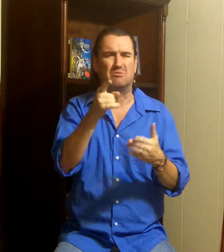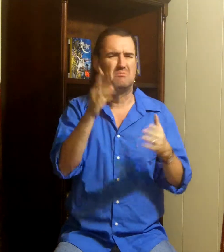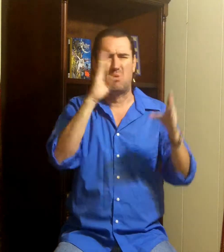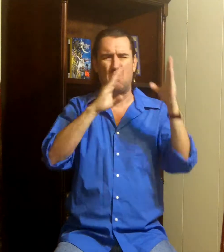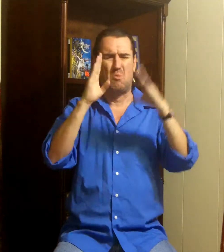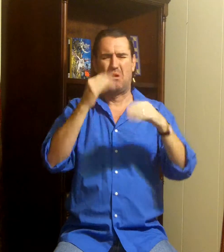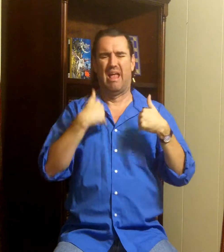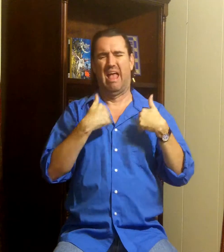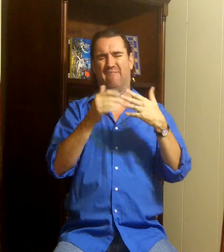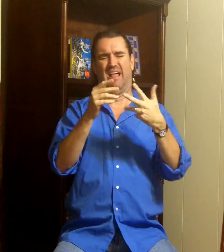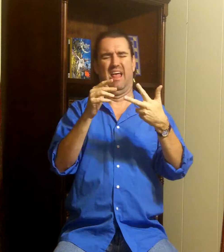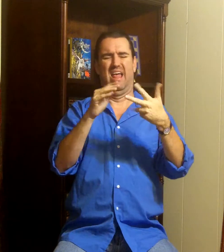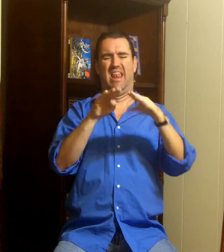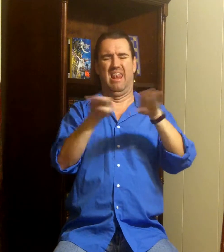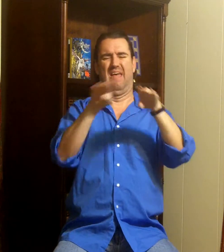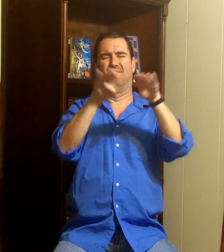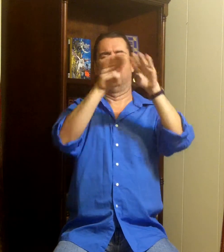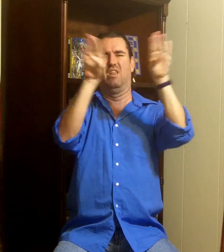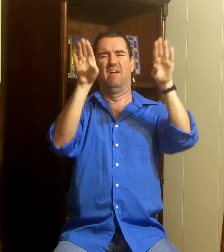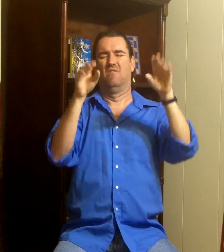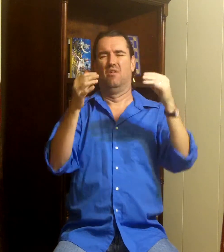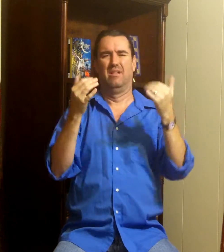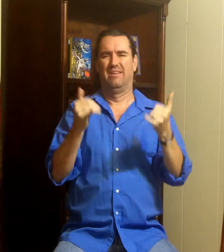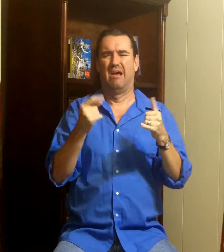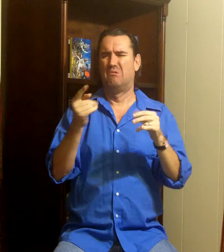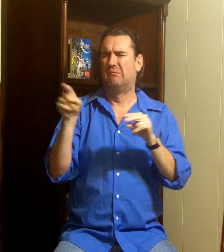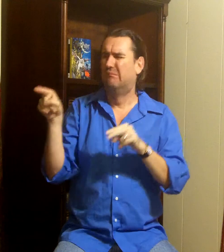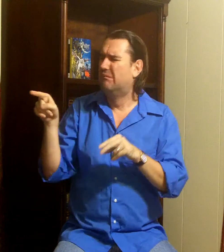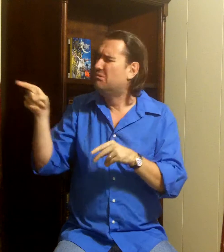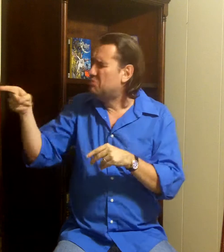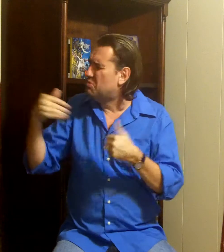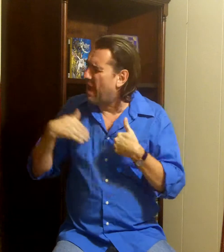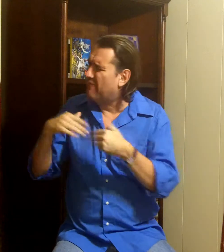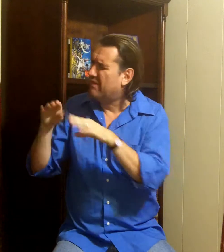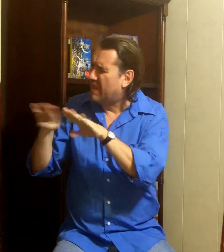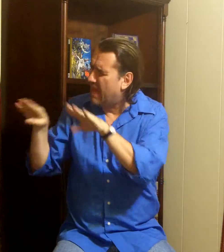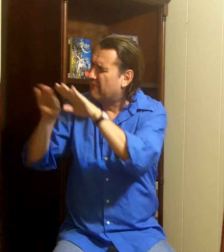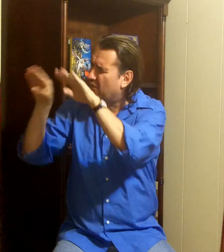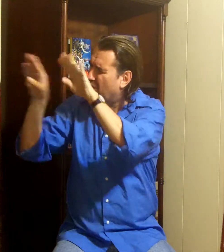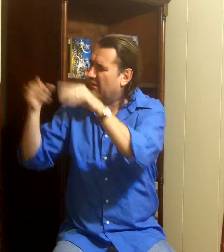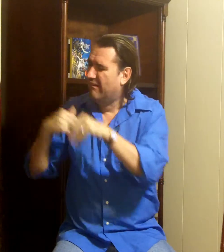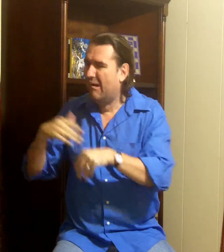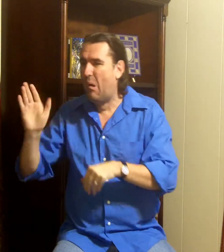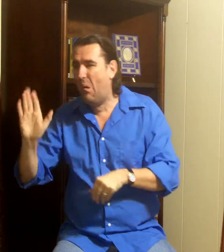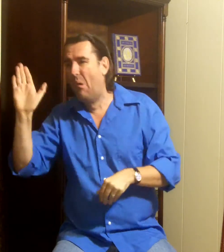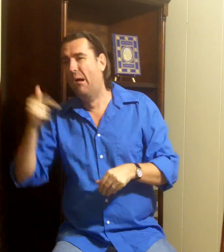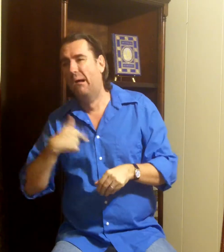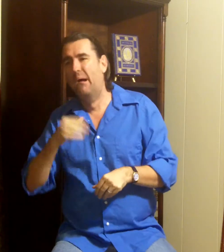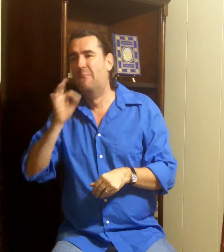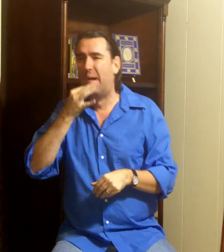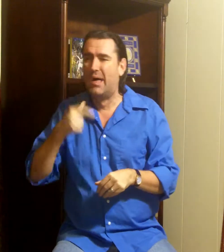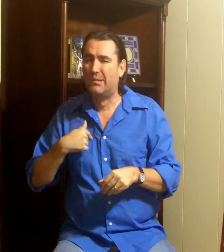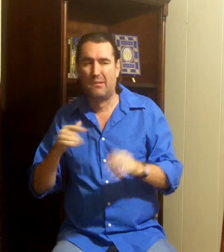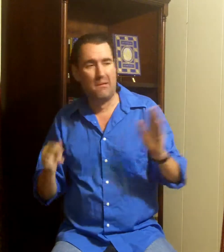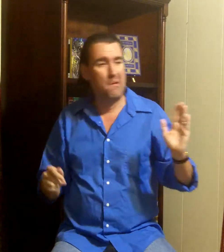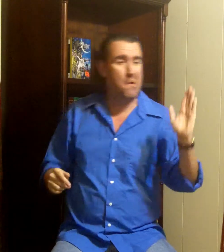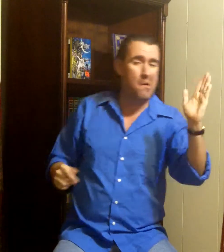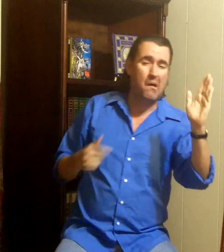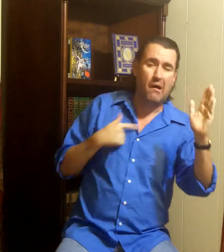now that you're going forward and they're not available to you and other people flash their levels. Levels, to me, my personal opinion was that